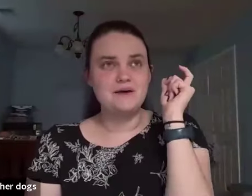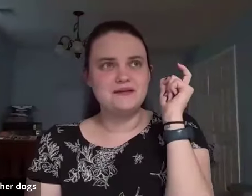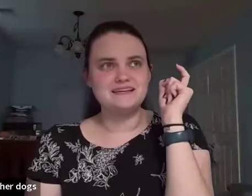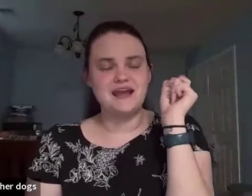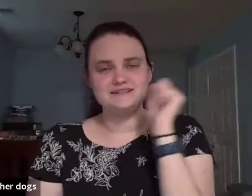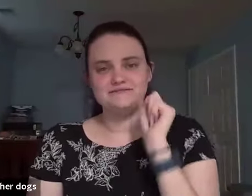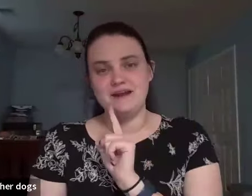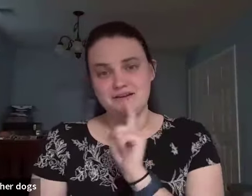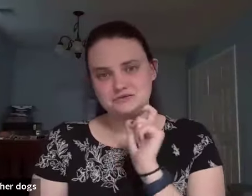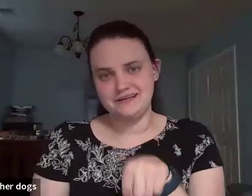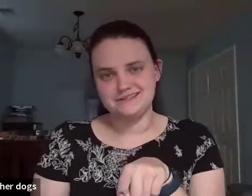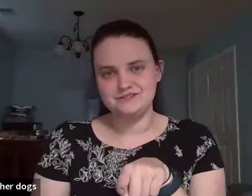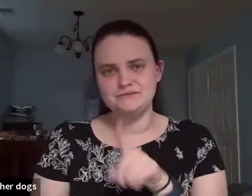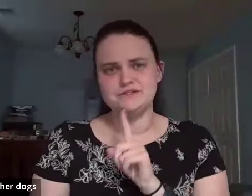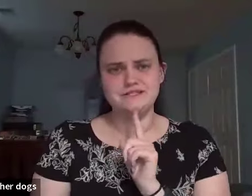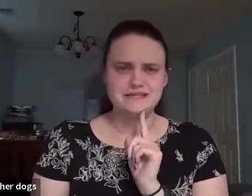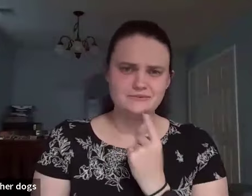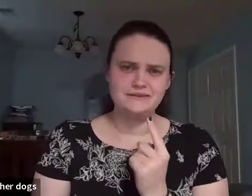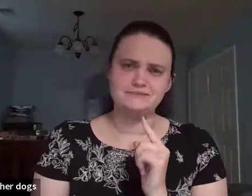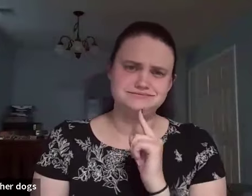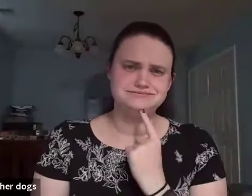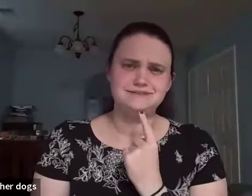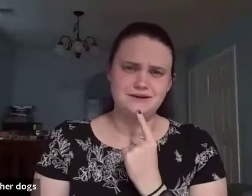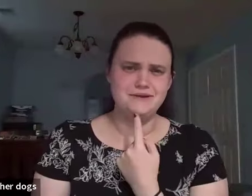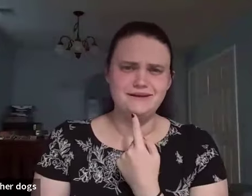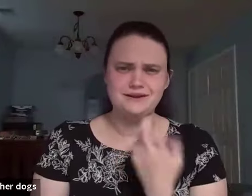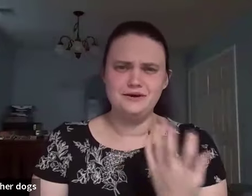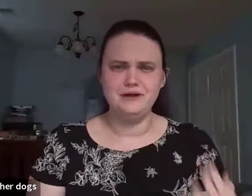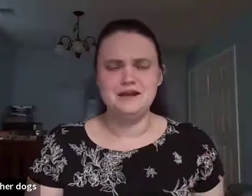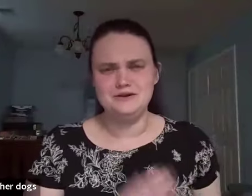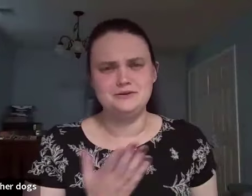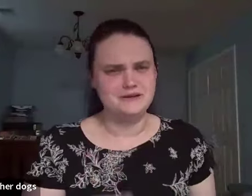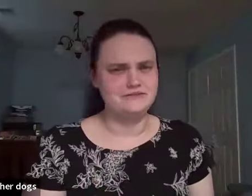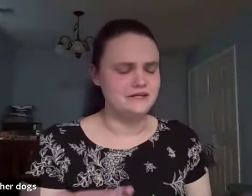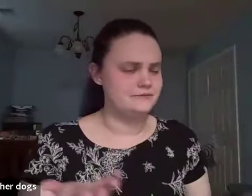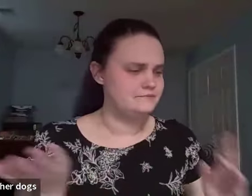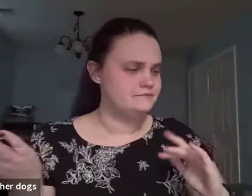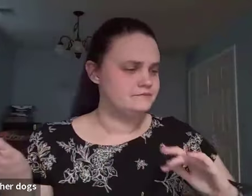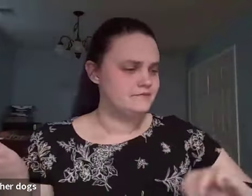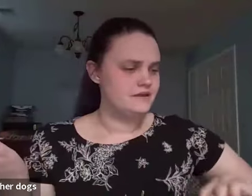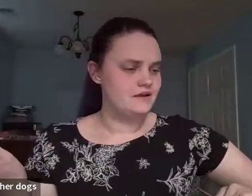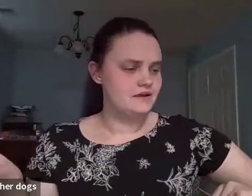up, that's like asking for an actual answer versus down being like, "No, I'm not. No, I know you're being funny."